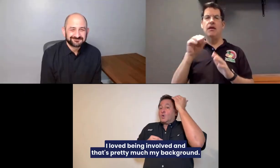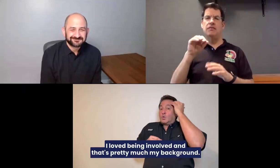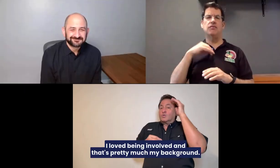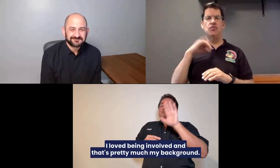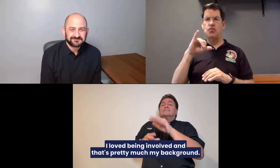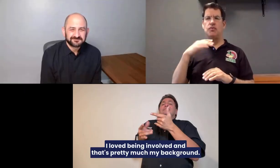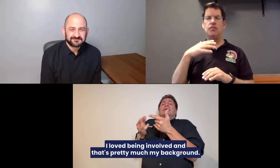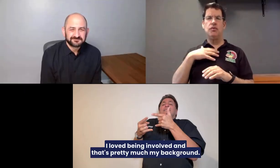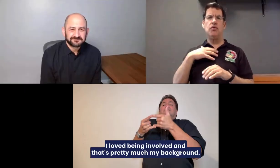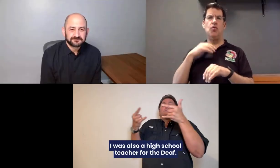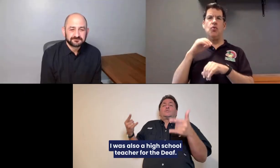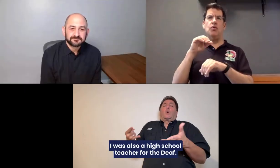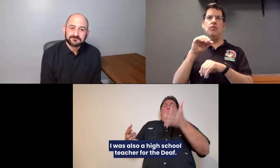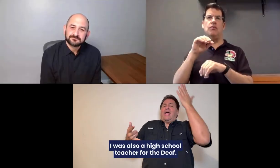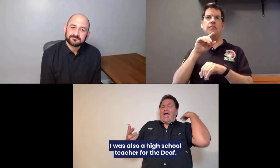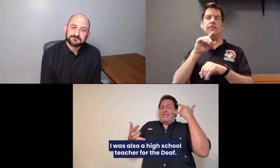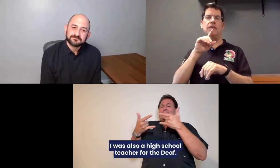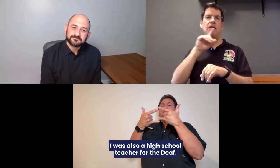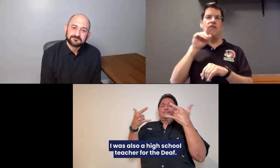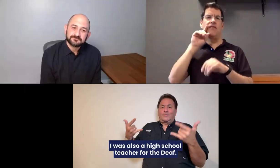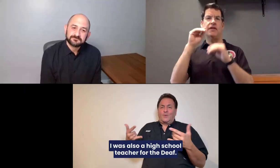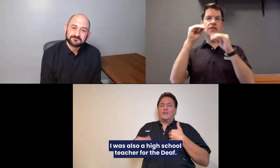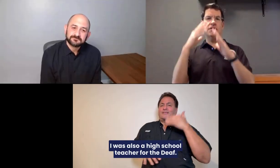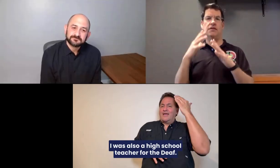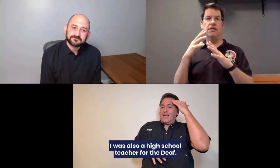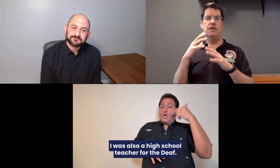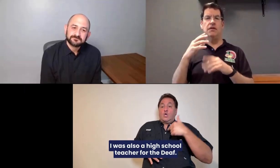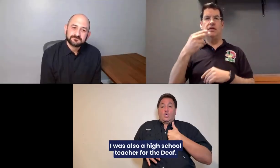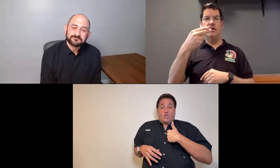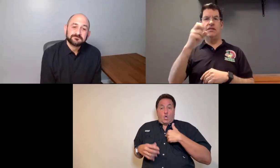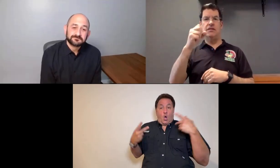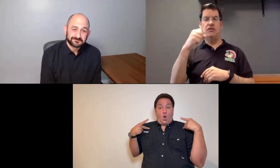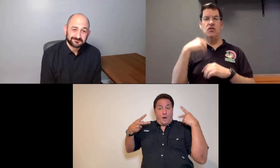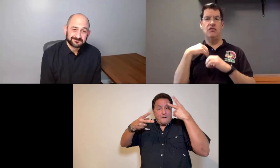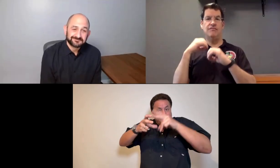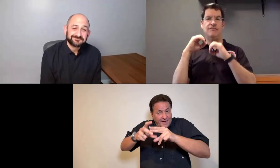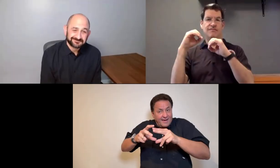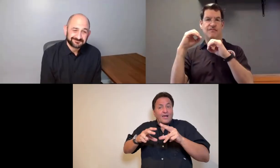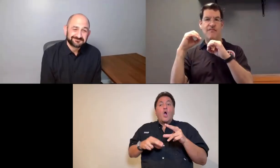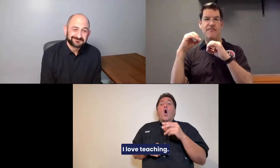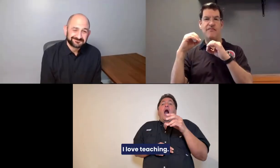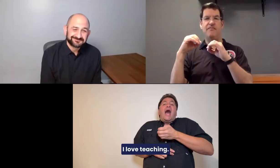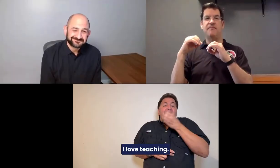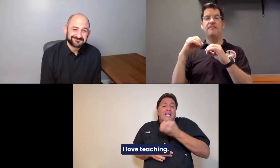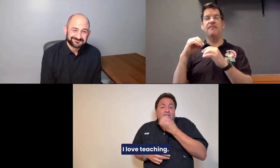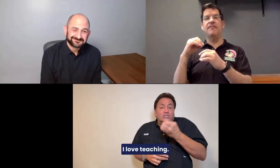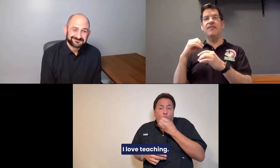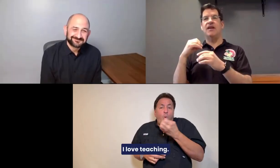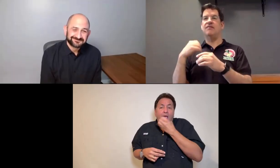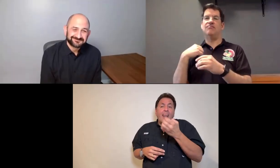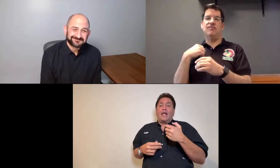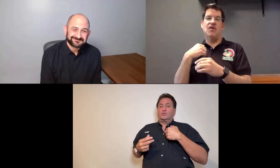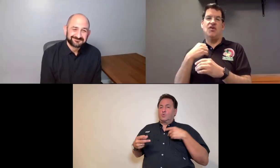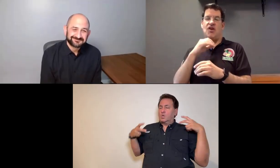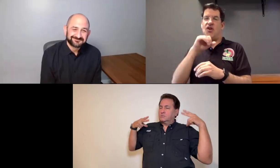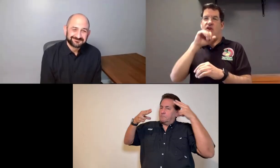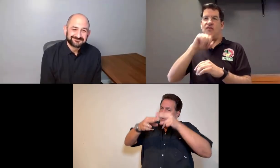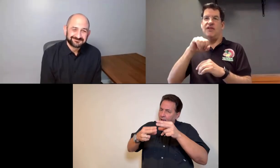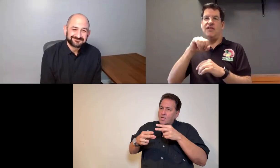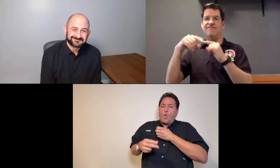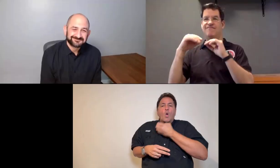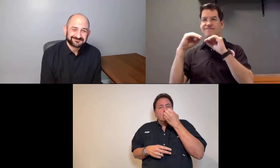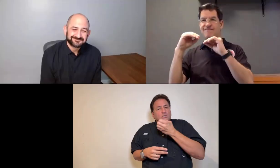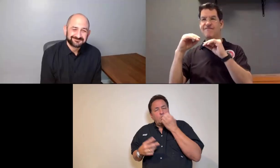much my background. I was also a high school teacher for the deaf. I love teaching.